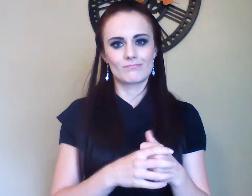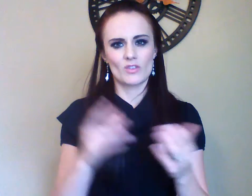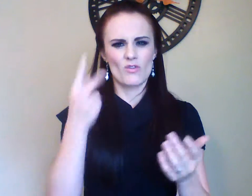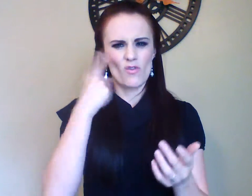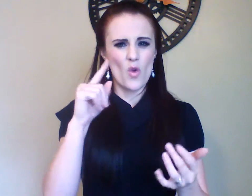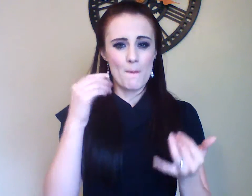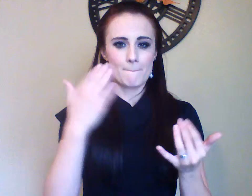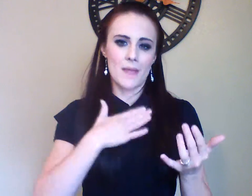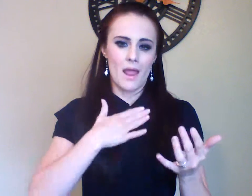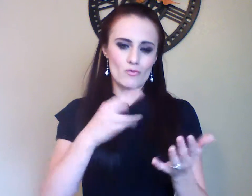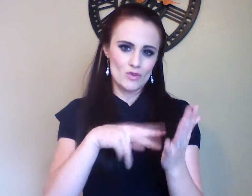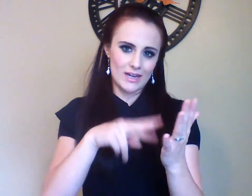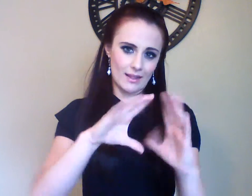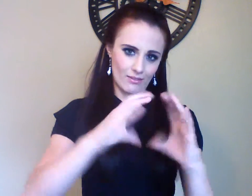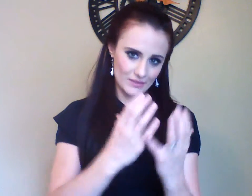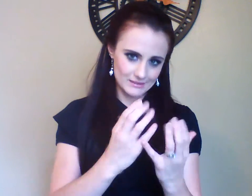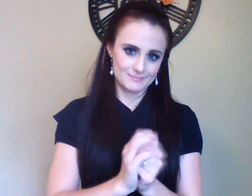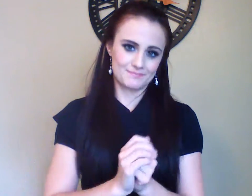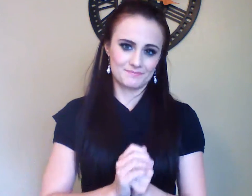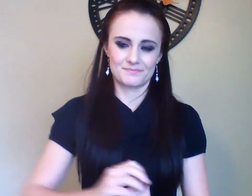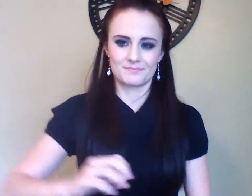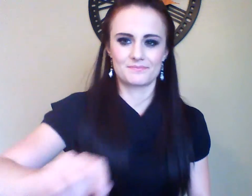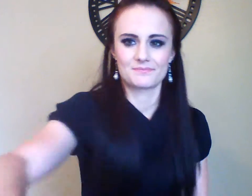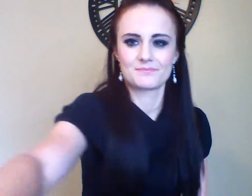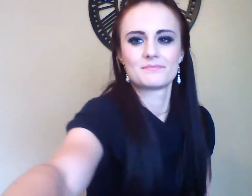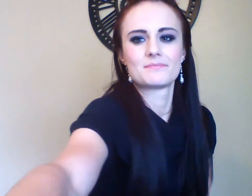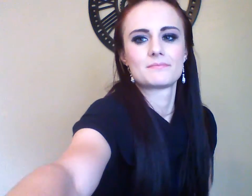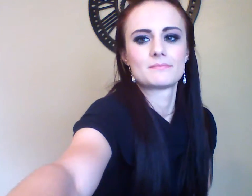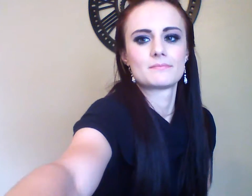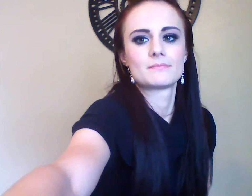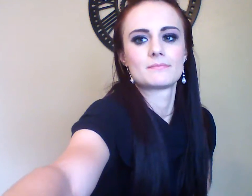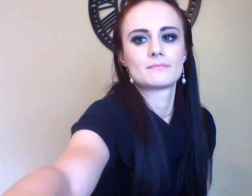a more advanced class. These tend to be sophomore students thinking about this